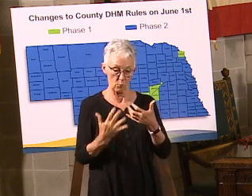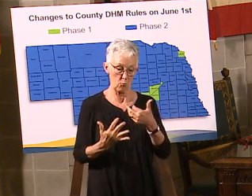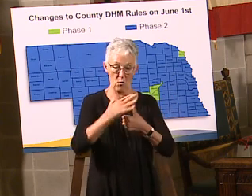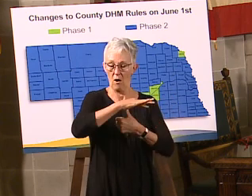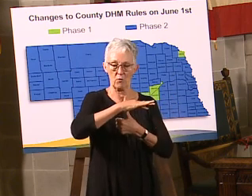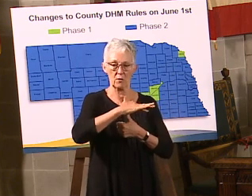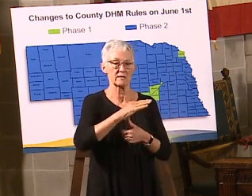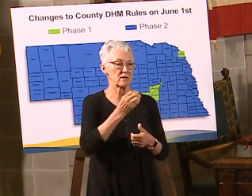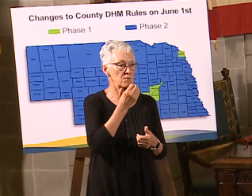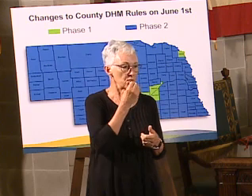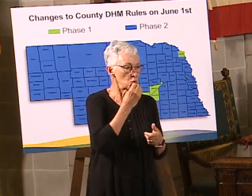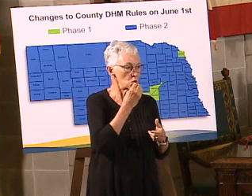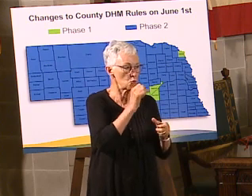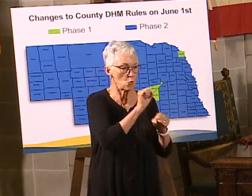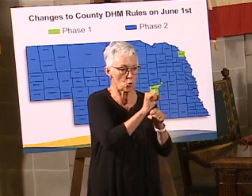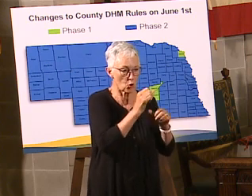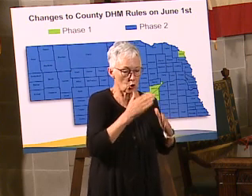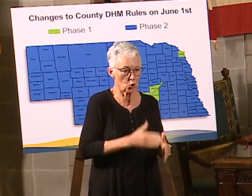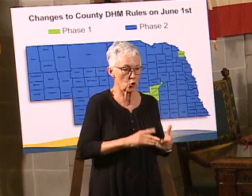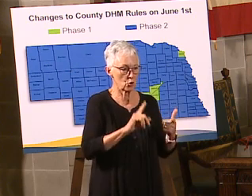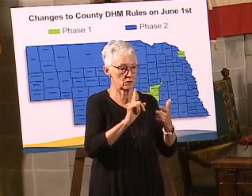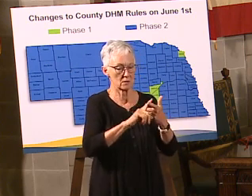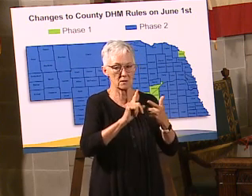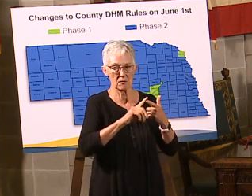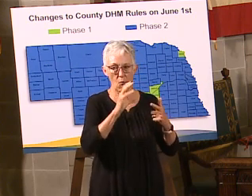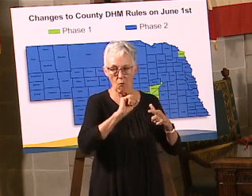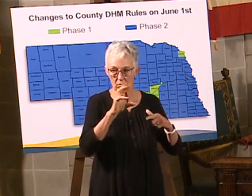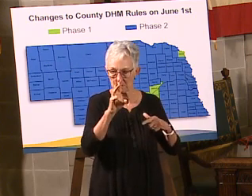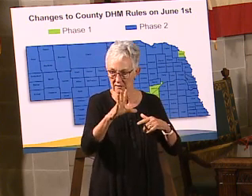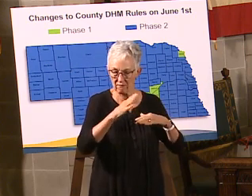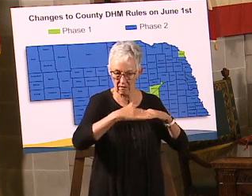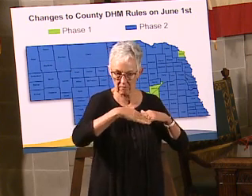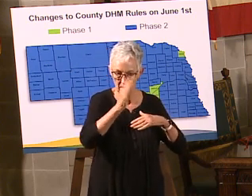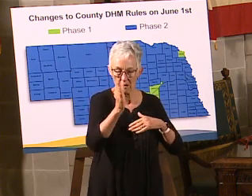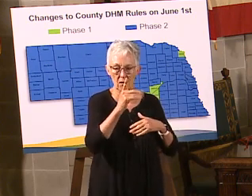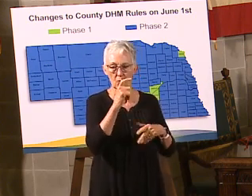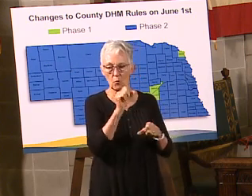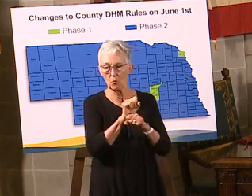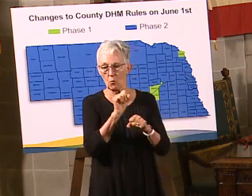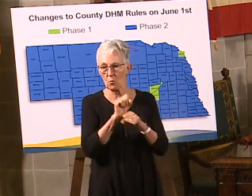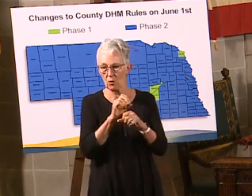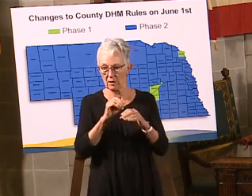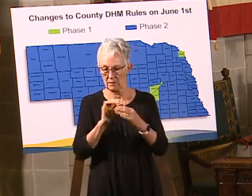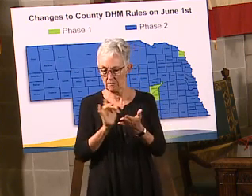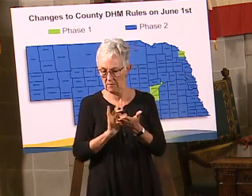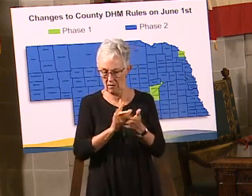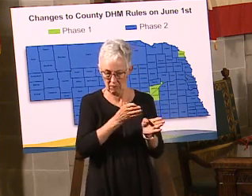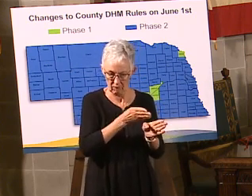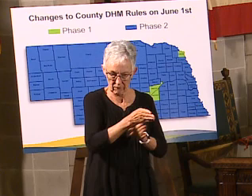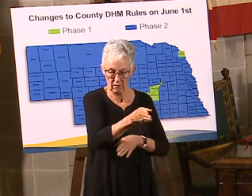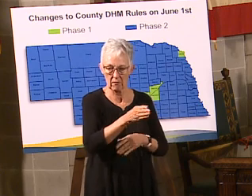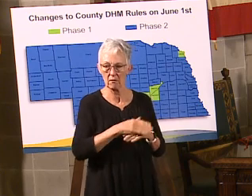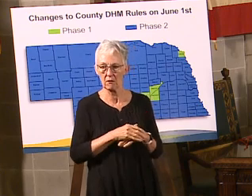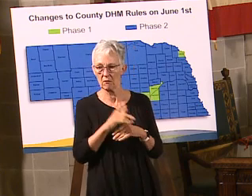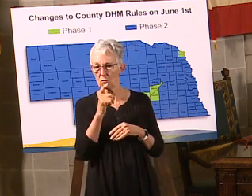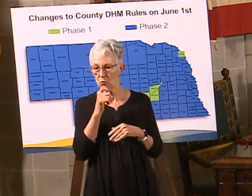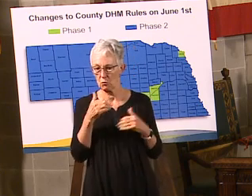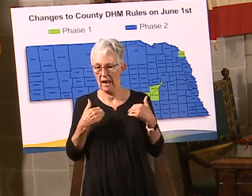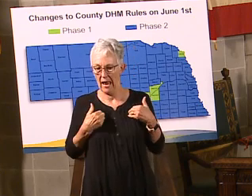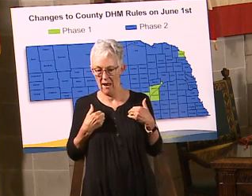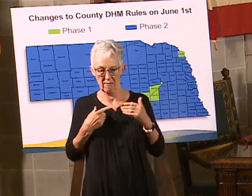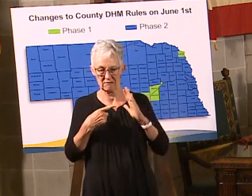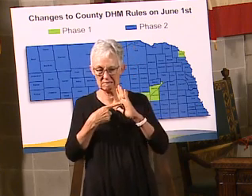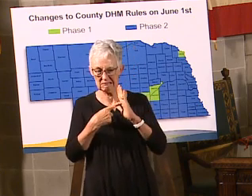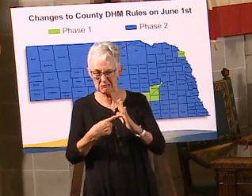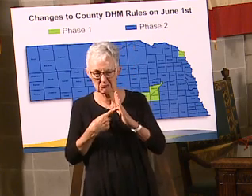processors, somebody who's 65 or older, somebody who's symptomatic, those are the folks that we look to prioritize to get the